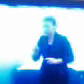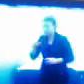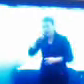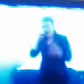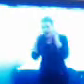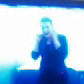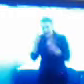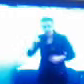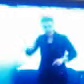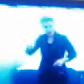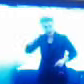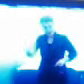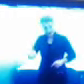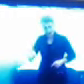gruel.